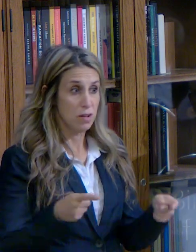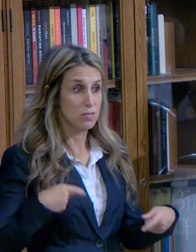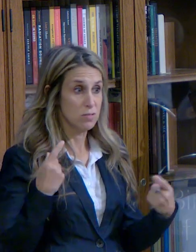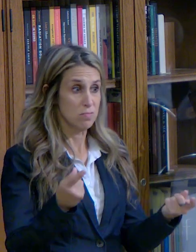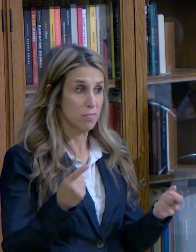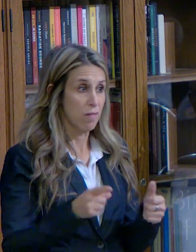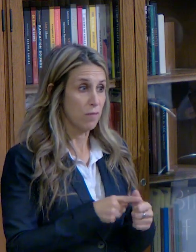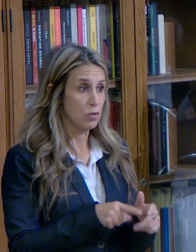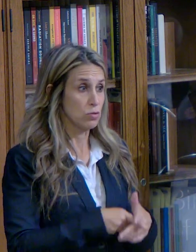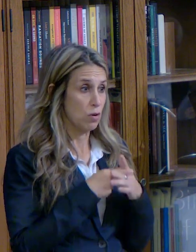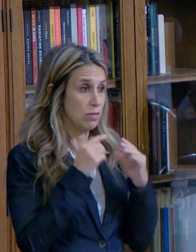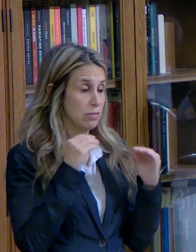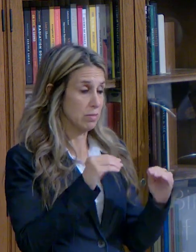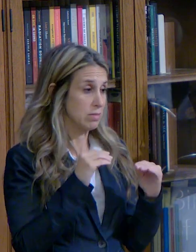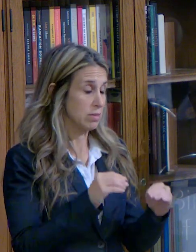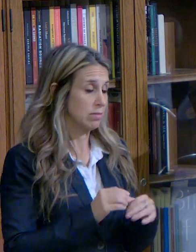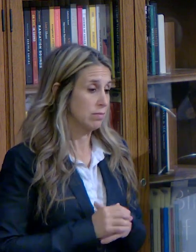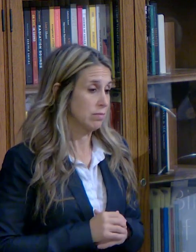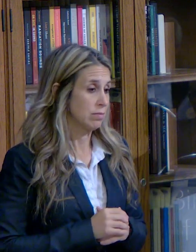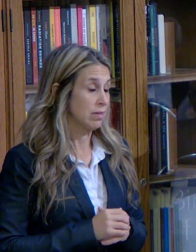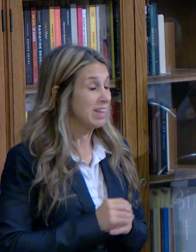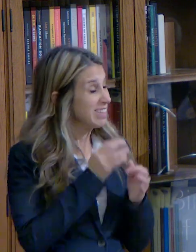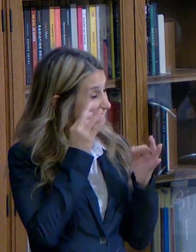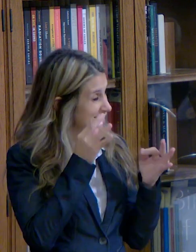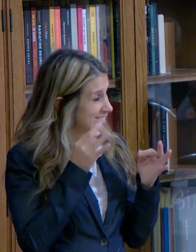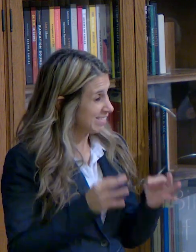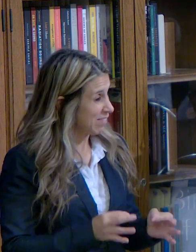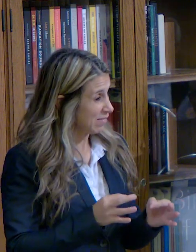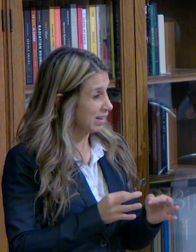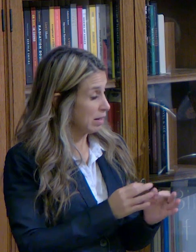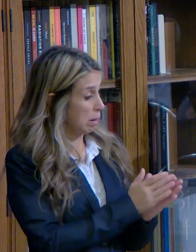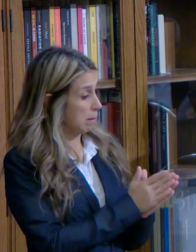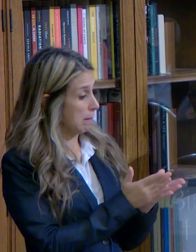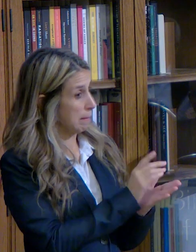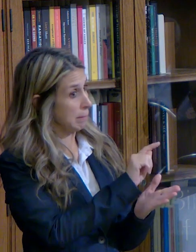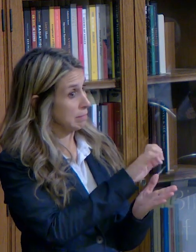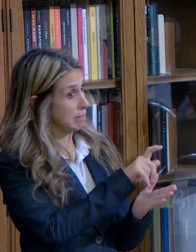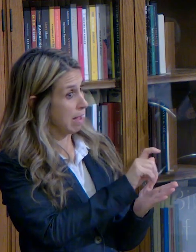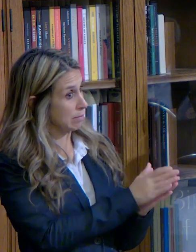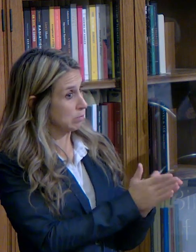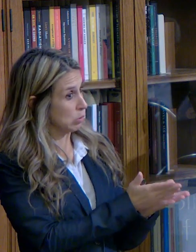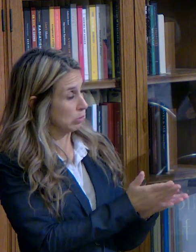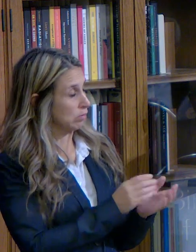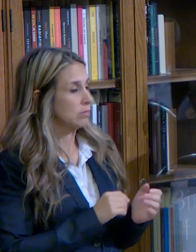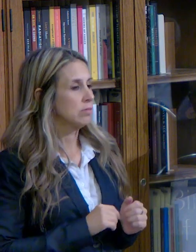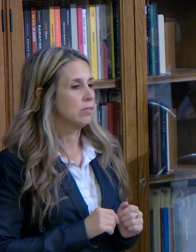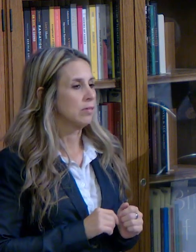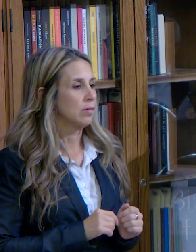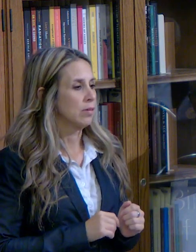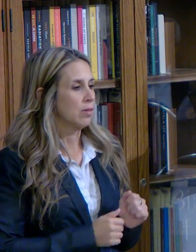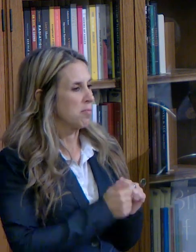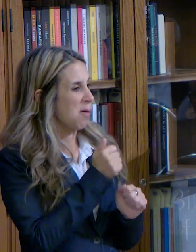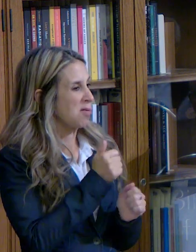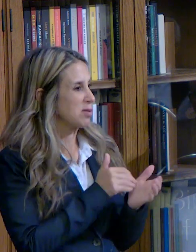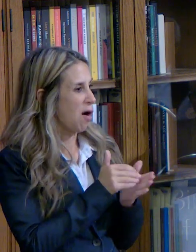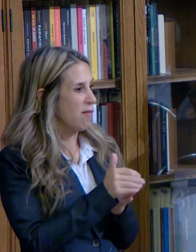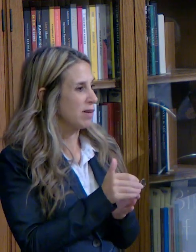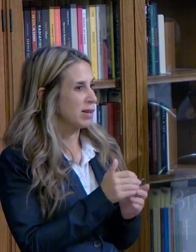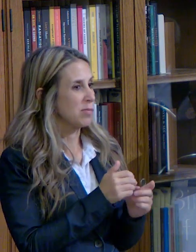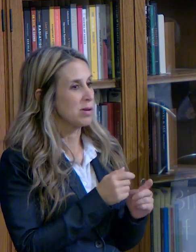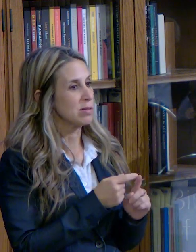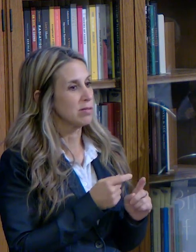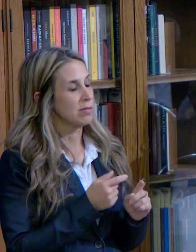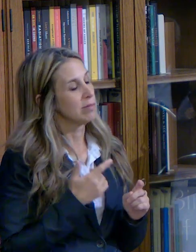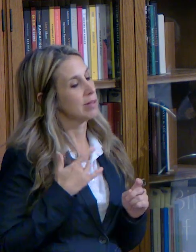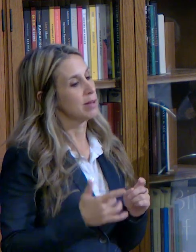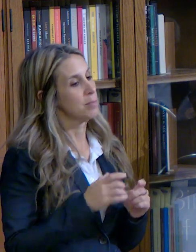started teaching there was definitely a textbook most often it was some addition of From Slavery